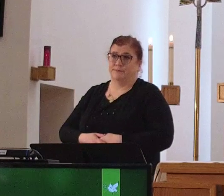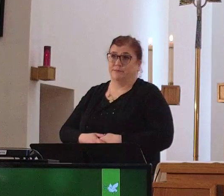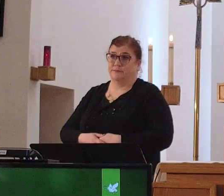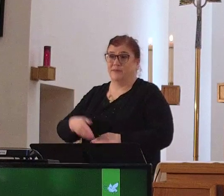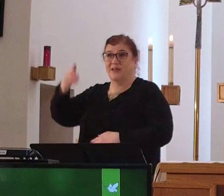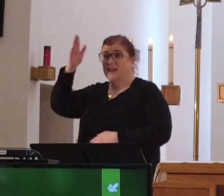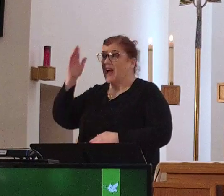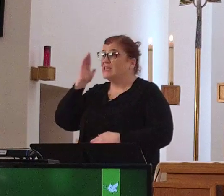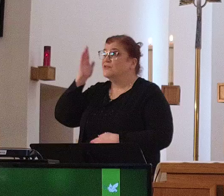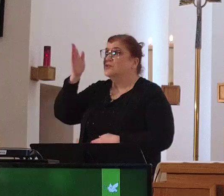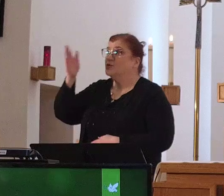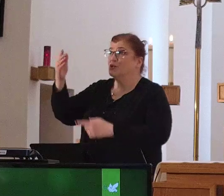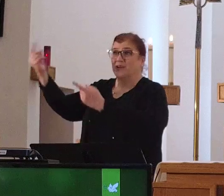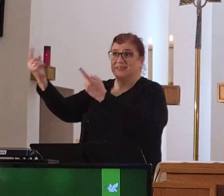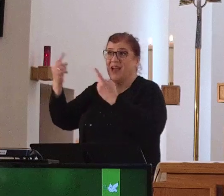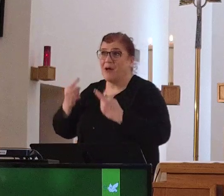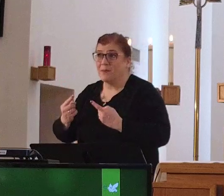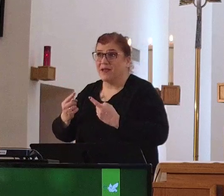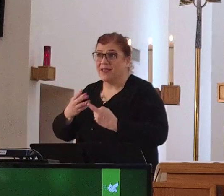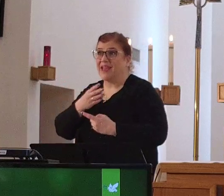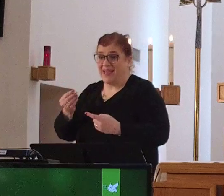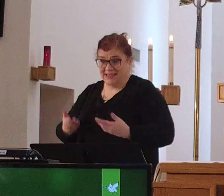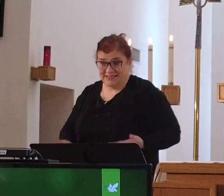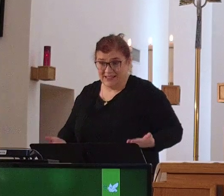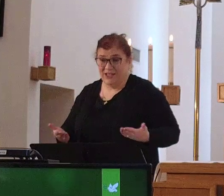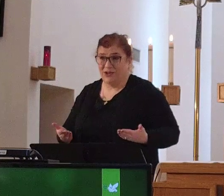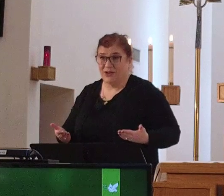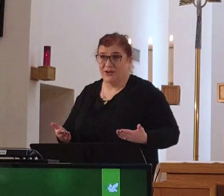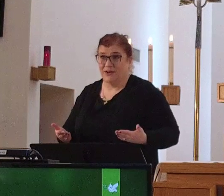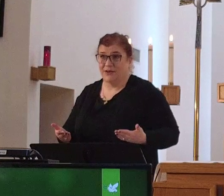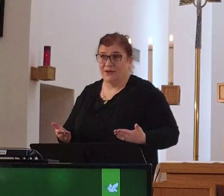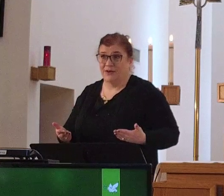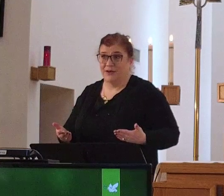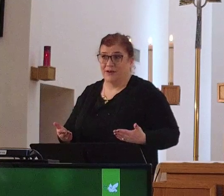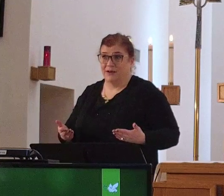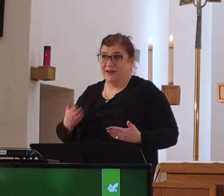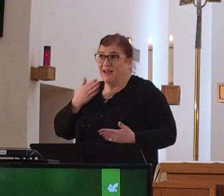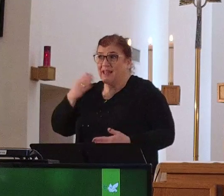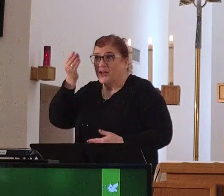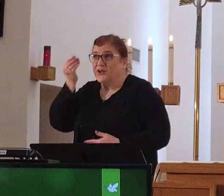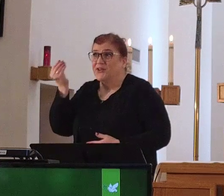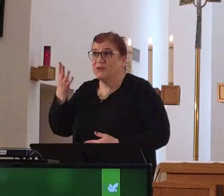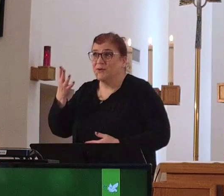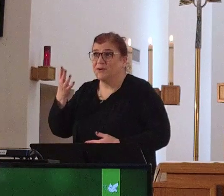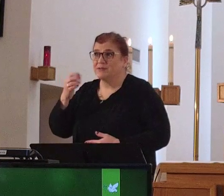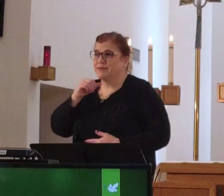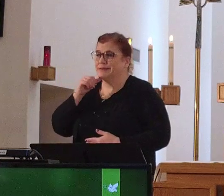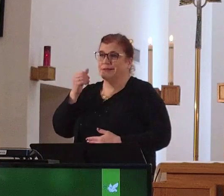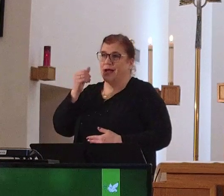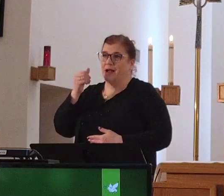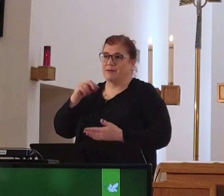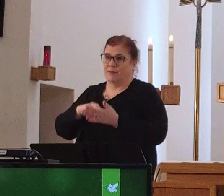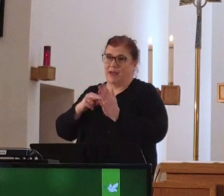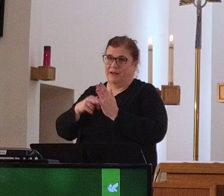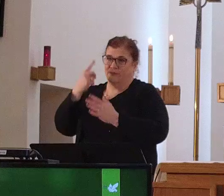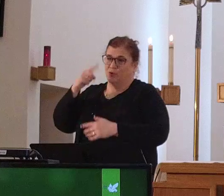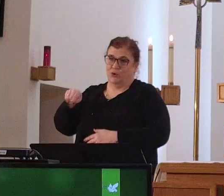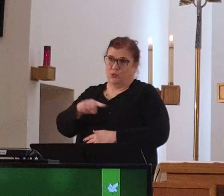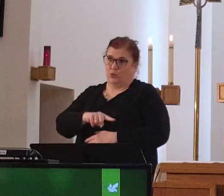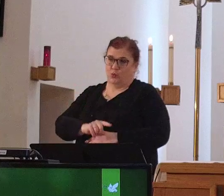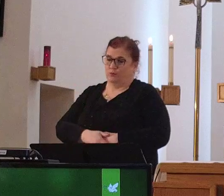God's future is coming and is here, and that good news is not meant for